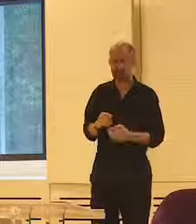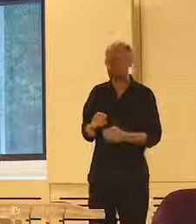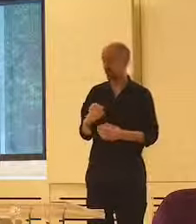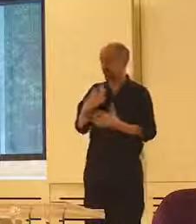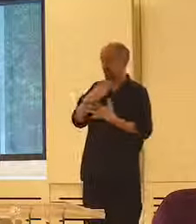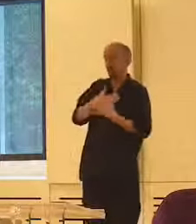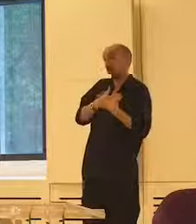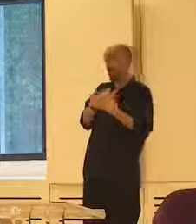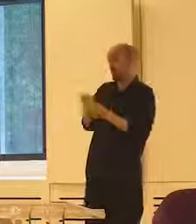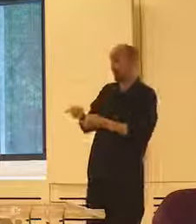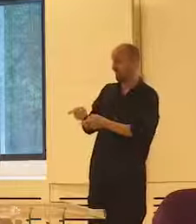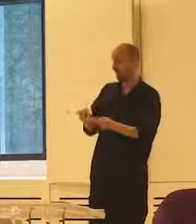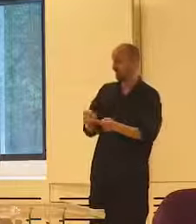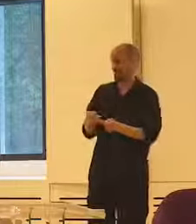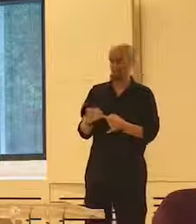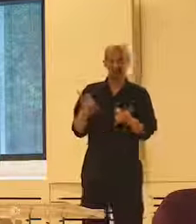as a possible way of communicating. I love that.